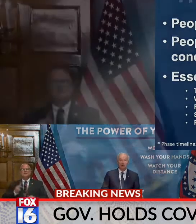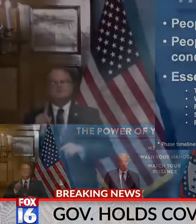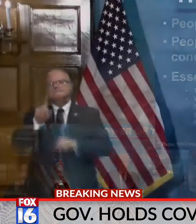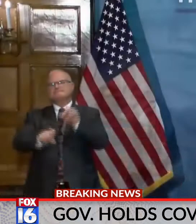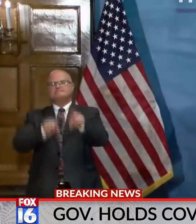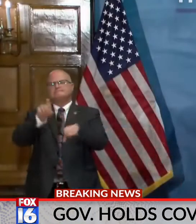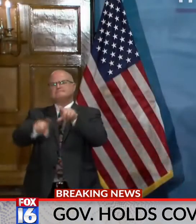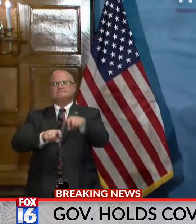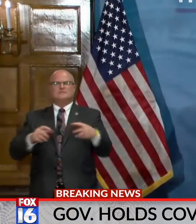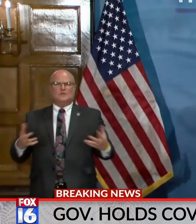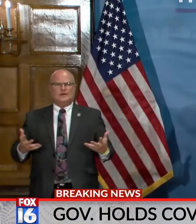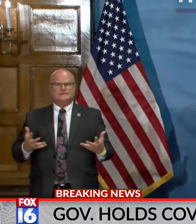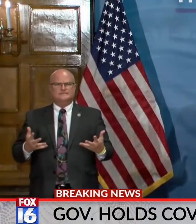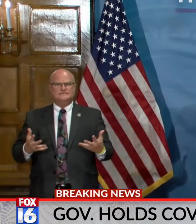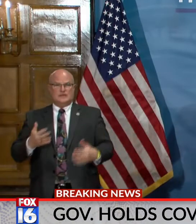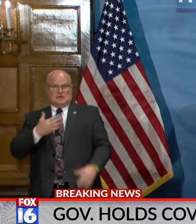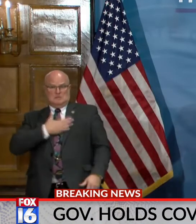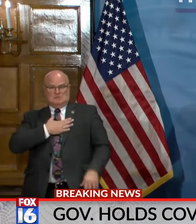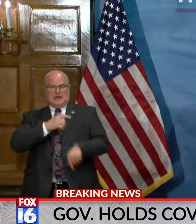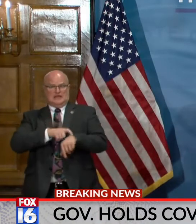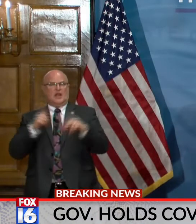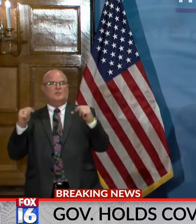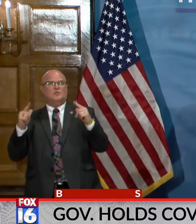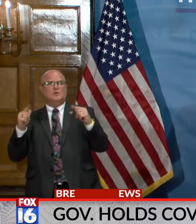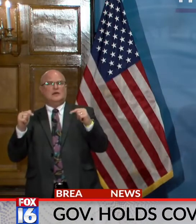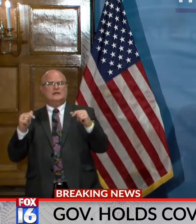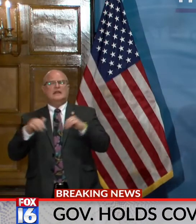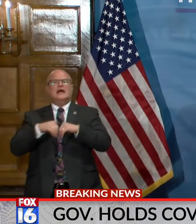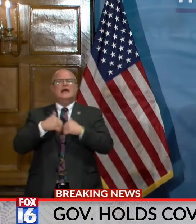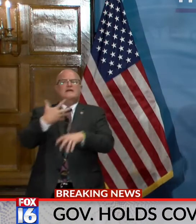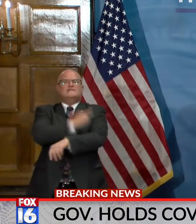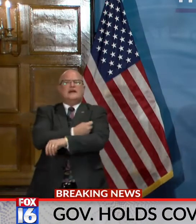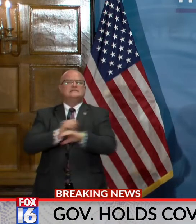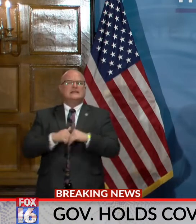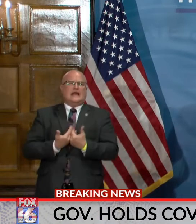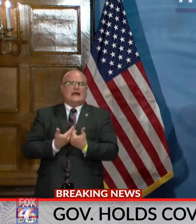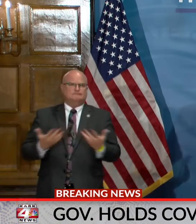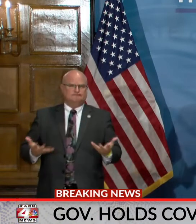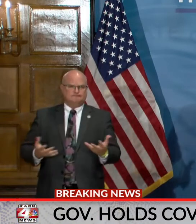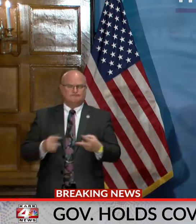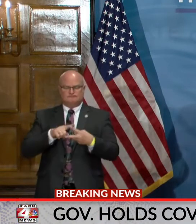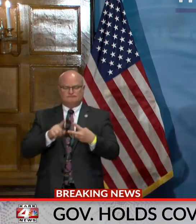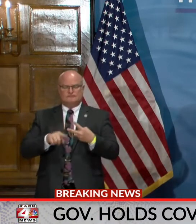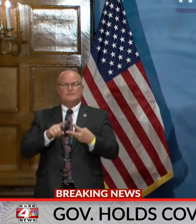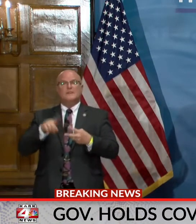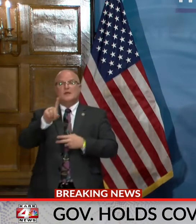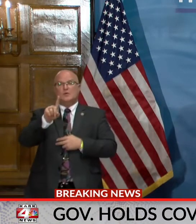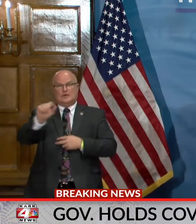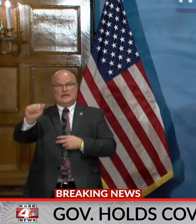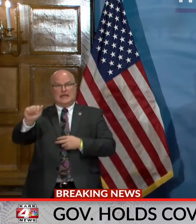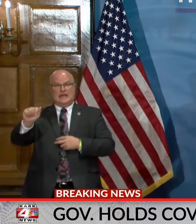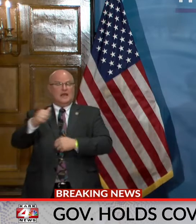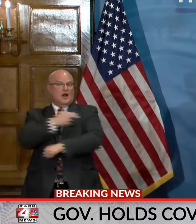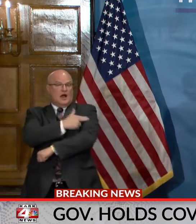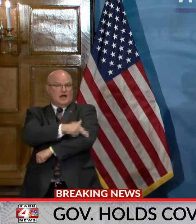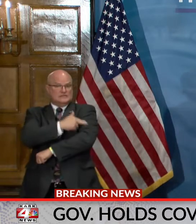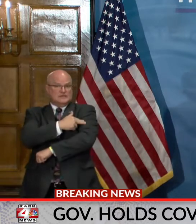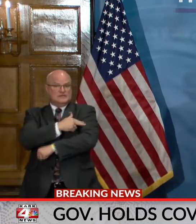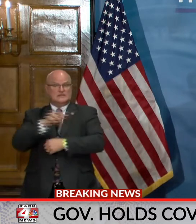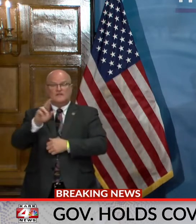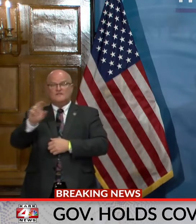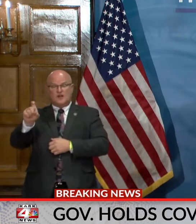of questions. When is it my turn, and how do I get the vaccine? Well, for 1A, the hospitals and